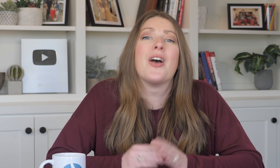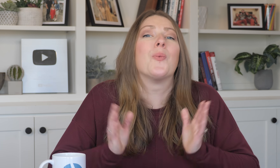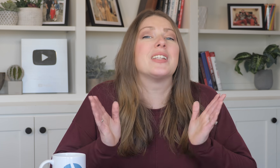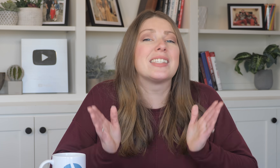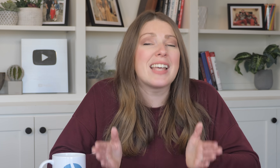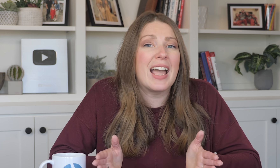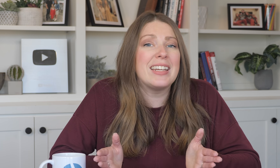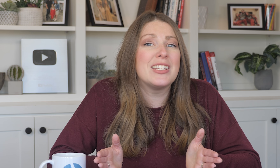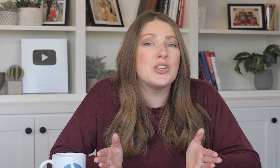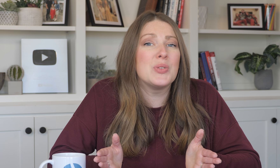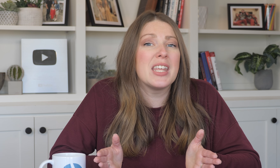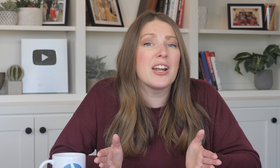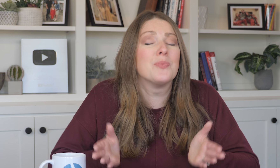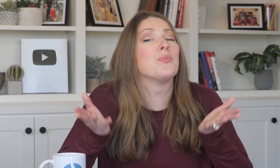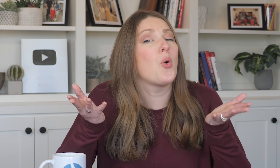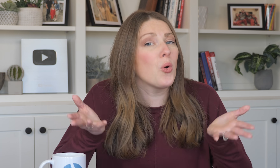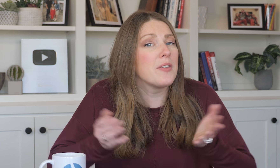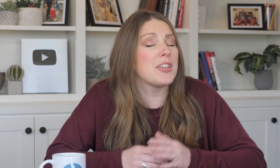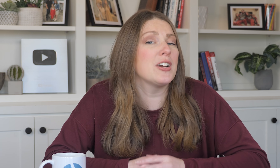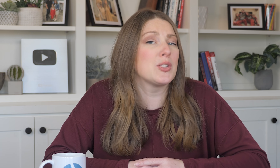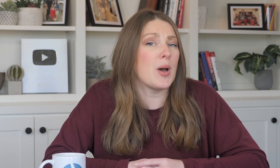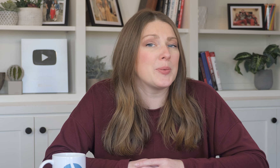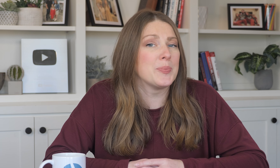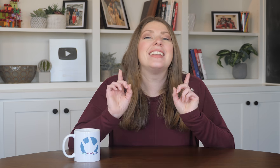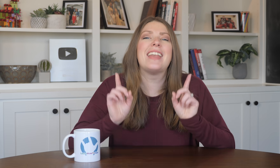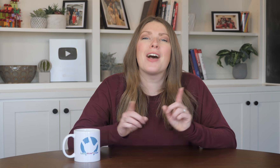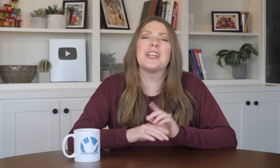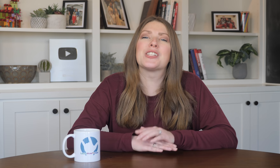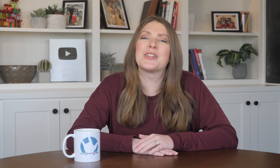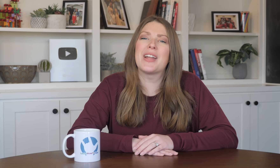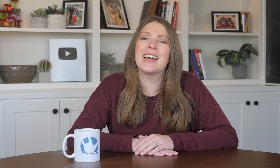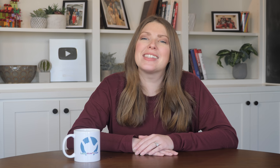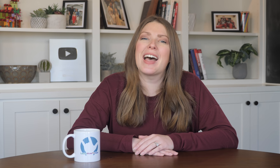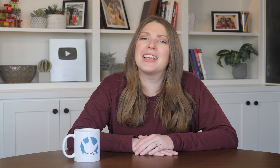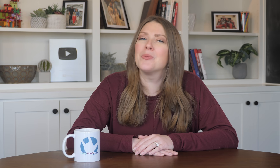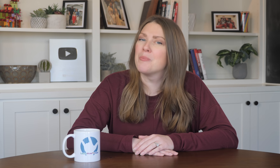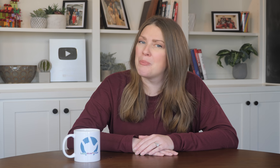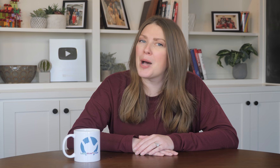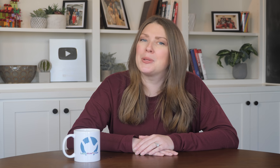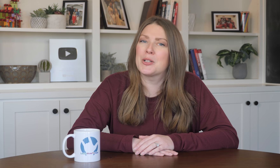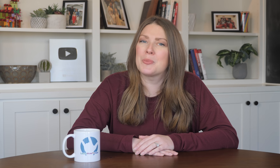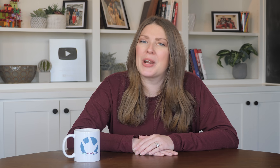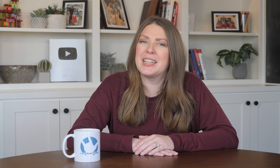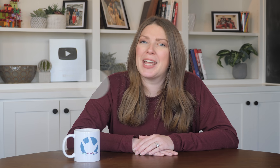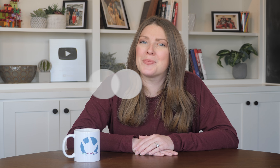what sign is used there, or if there is one. Now let's learn how to sign popular brand names.